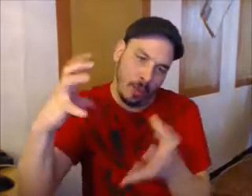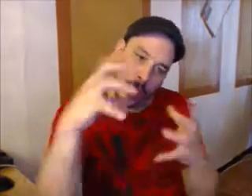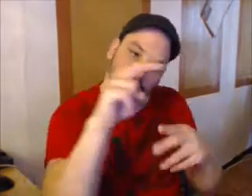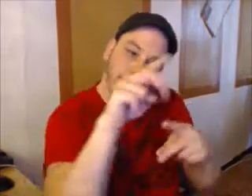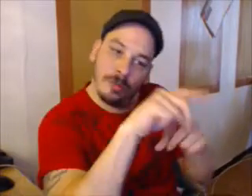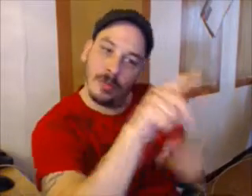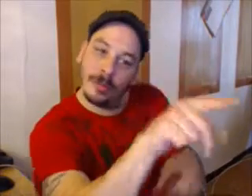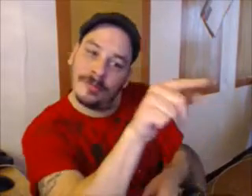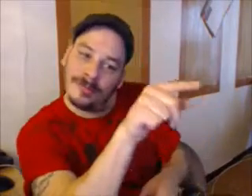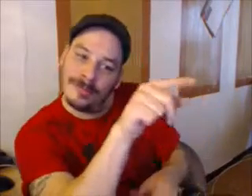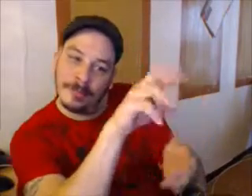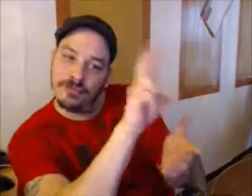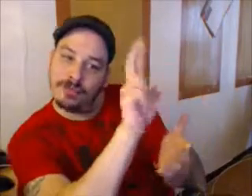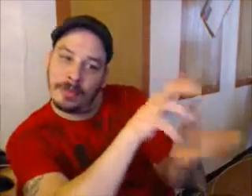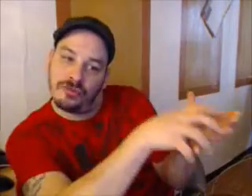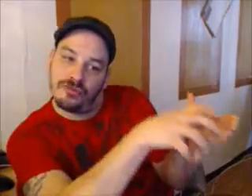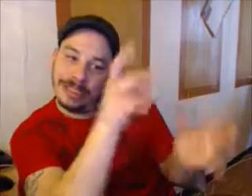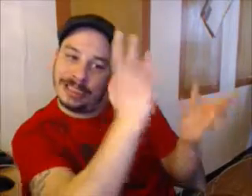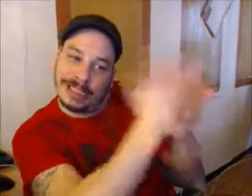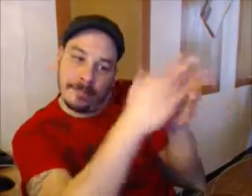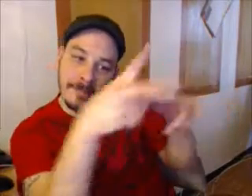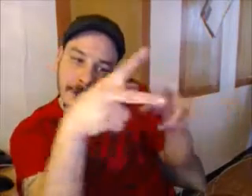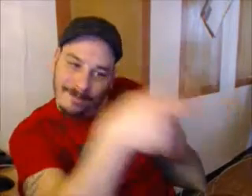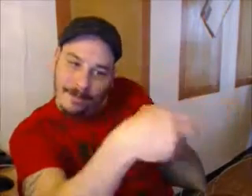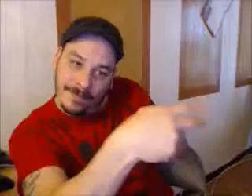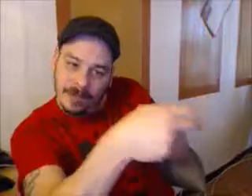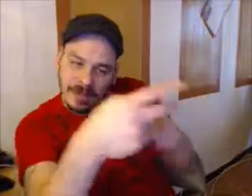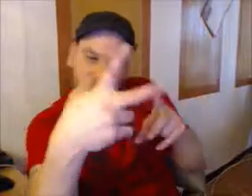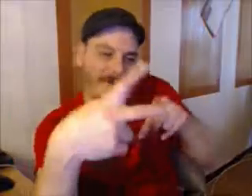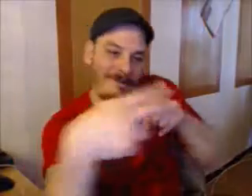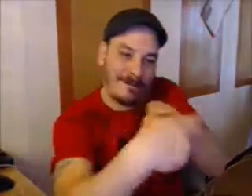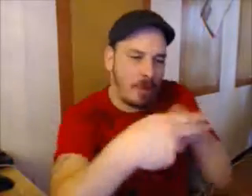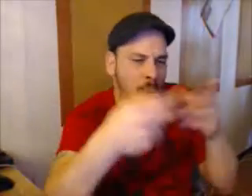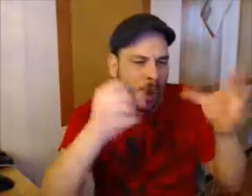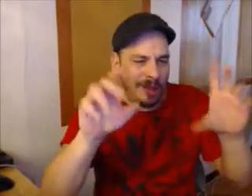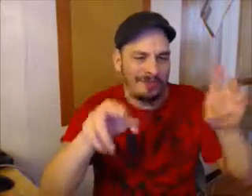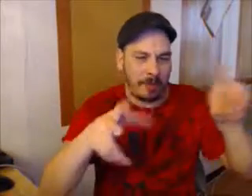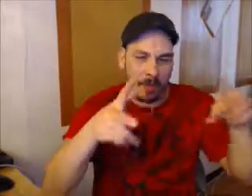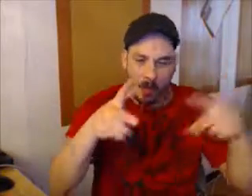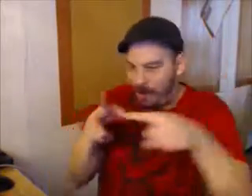the arguments I heard before the election. Danny, it sounds like a debate that you're